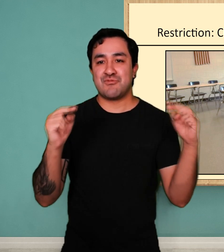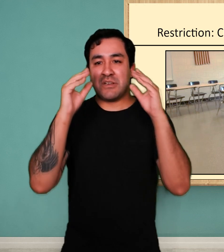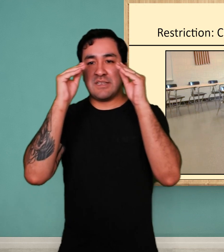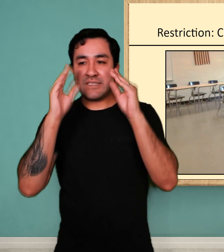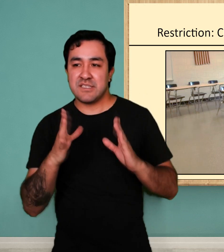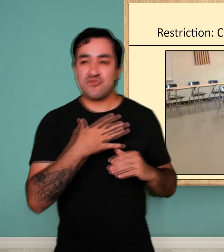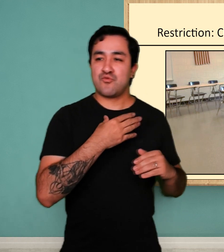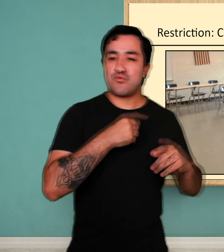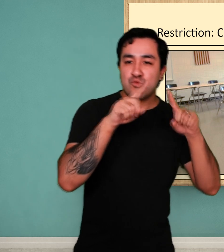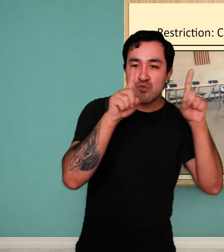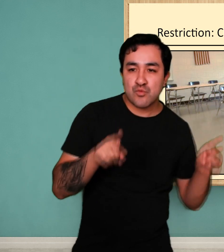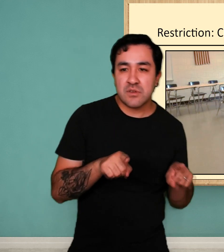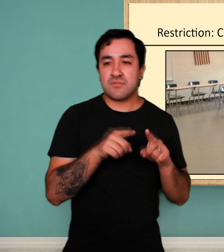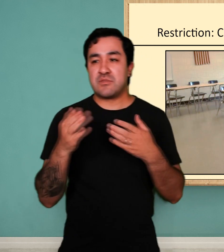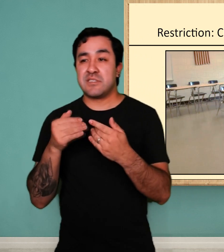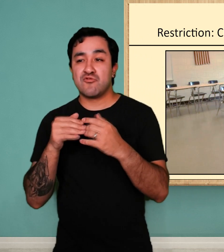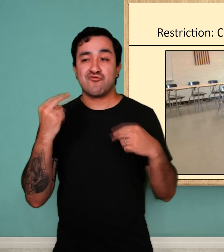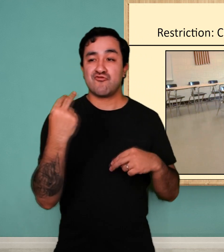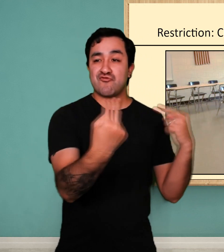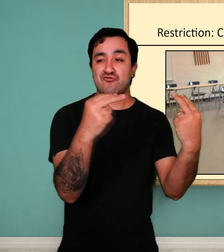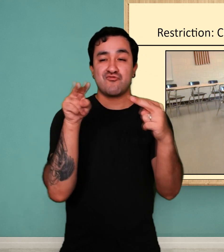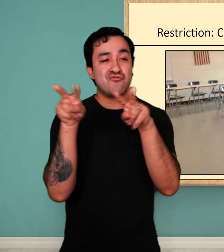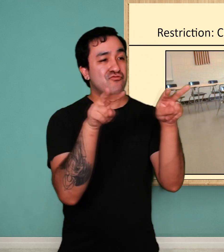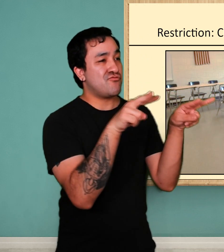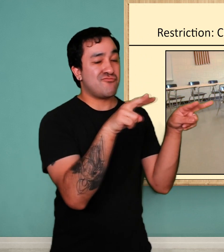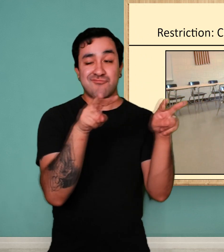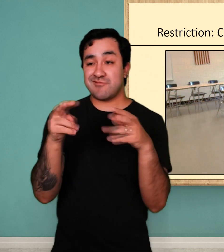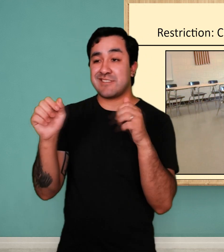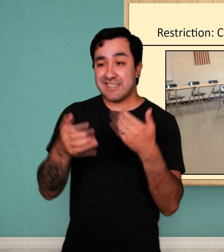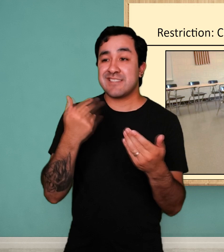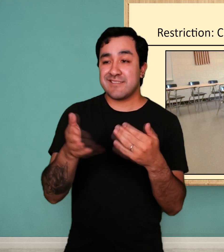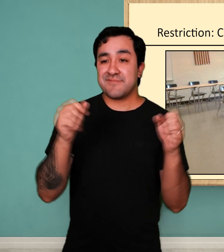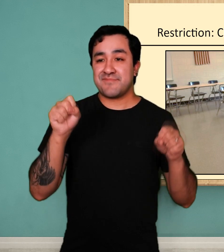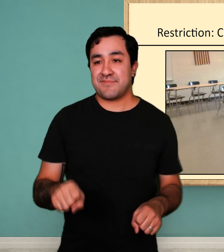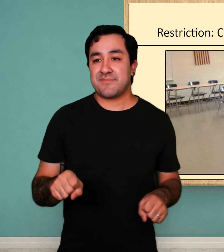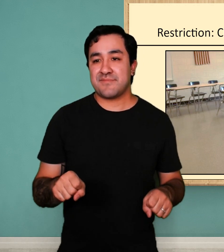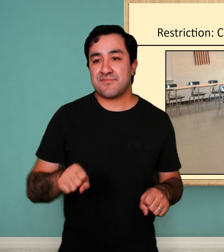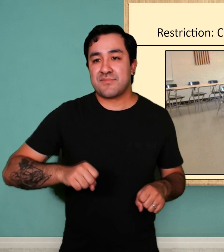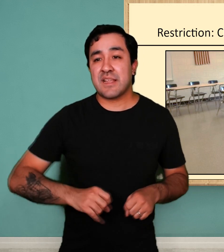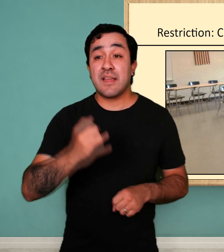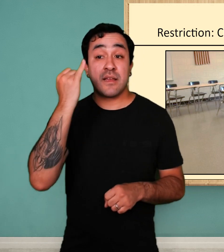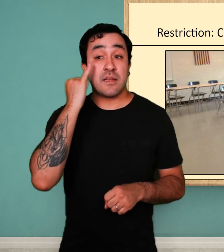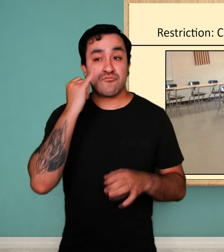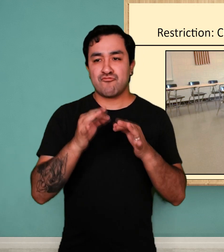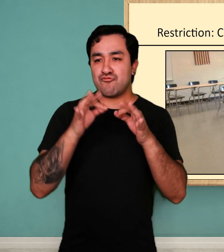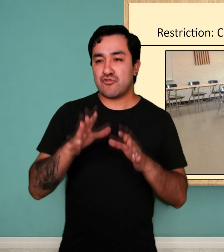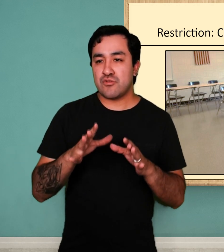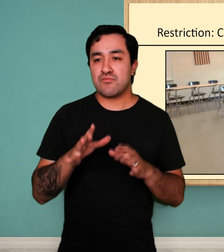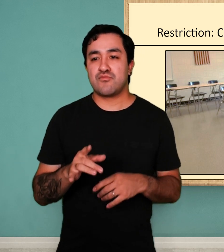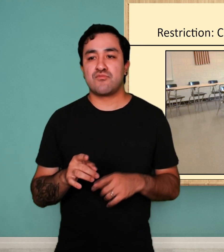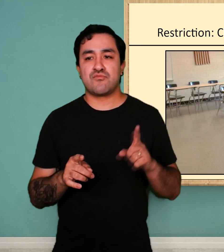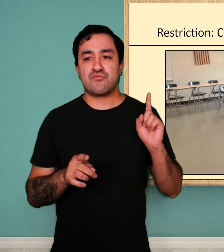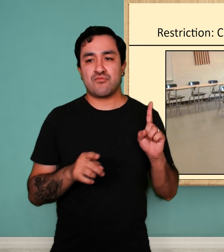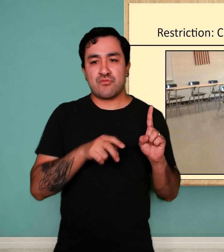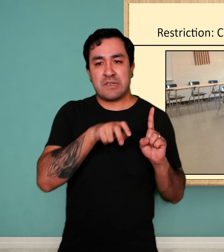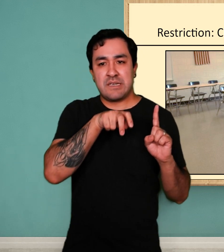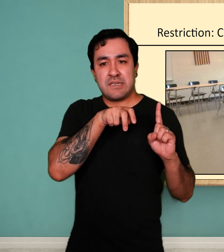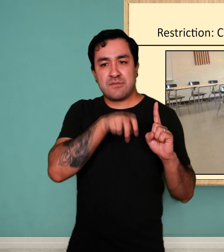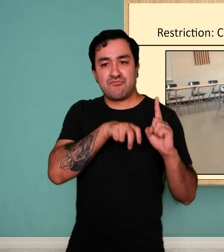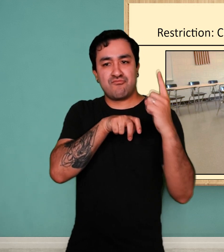to easily see each other, the board, and the teacher. In cases where an interpreter is present, the students can also easily